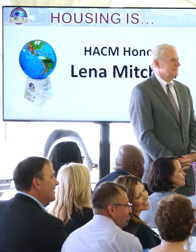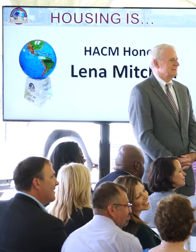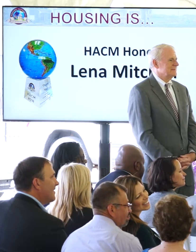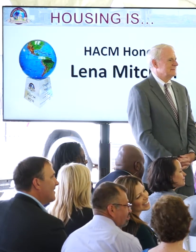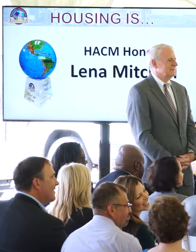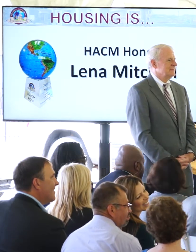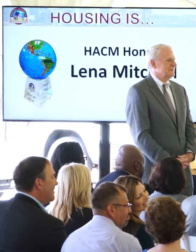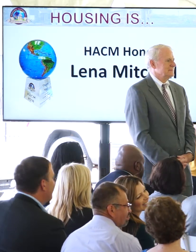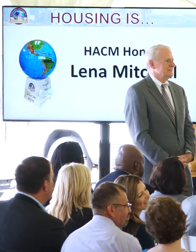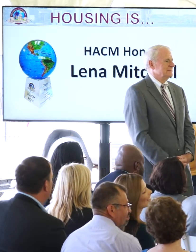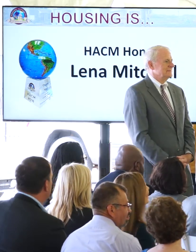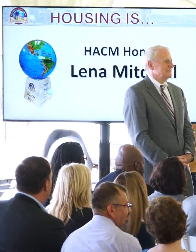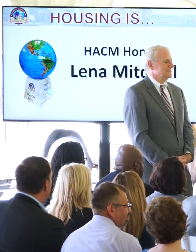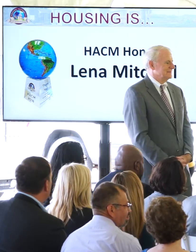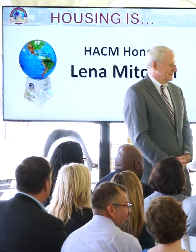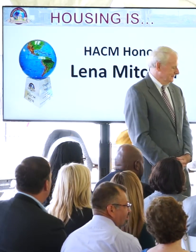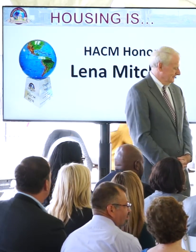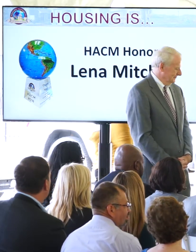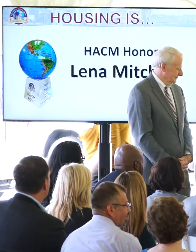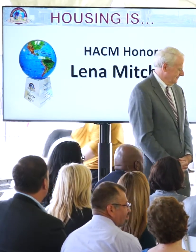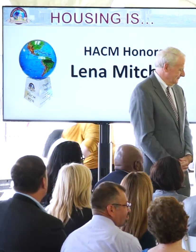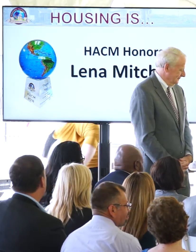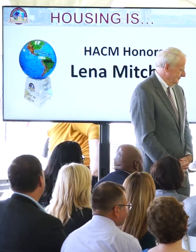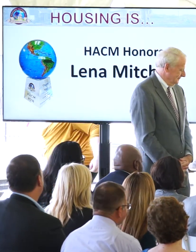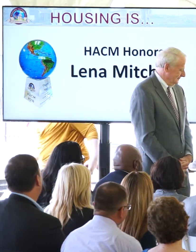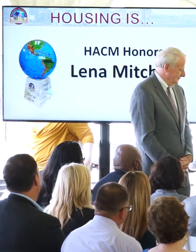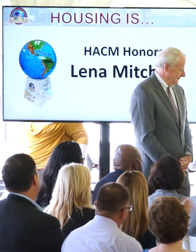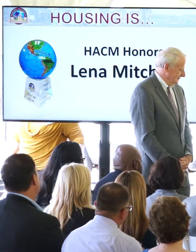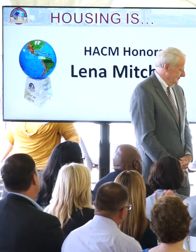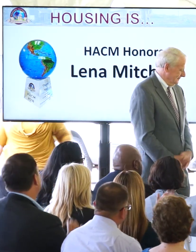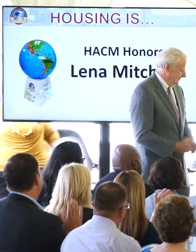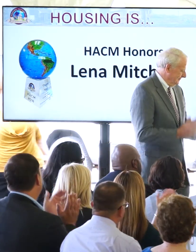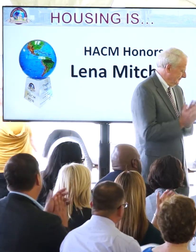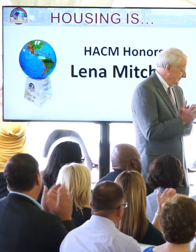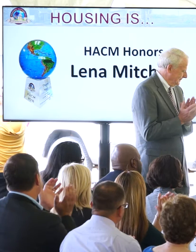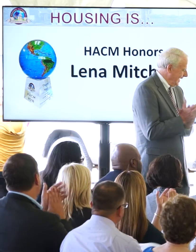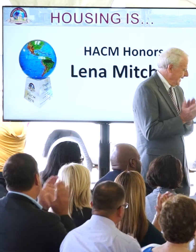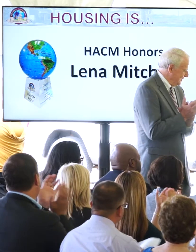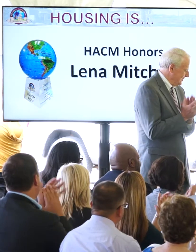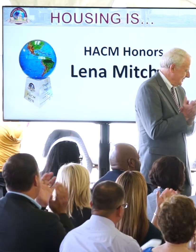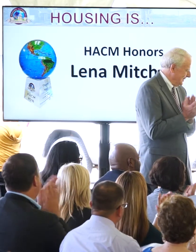for 83 years, you have exemplified that quote.